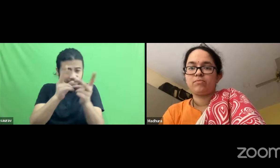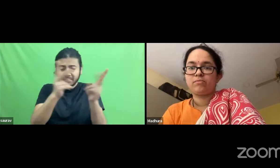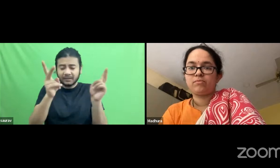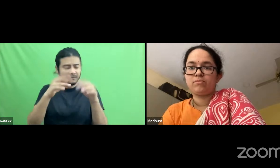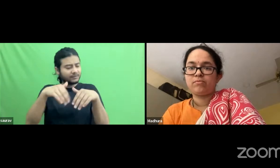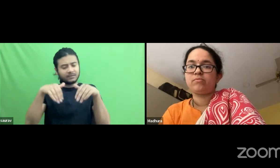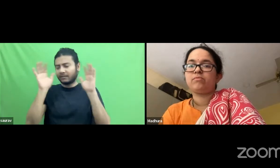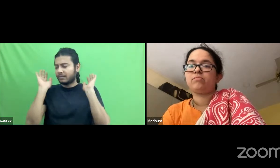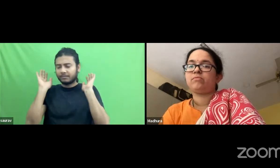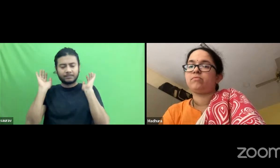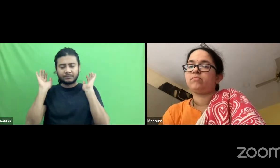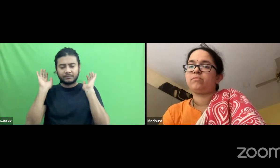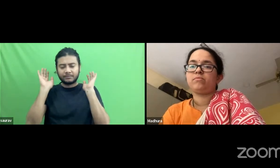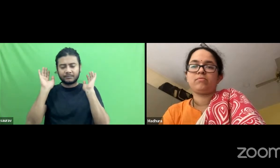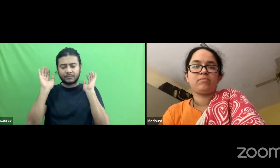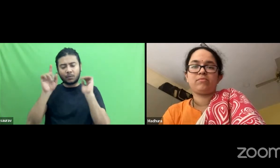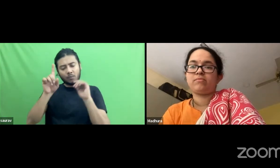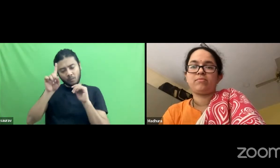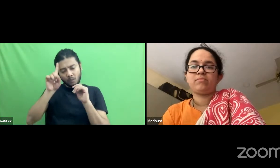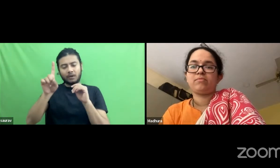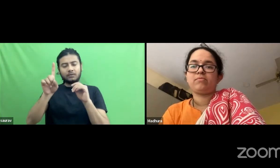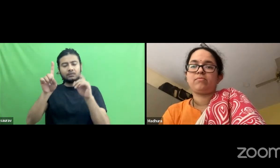and surrender to me.